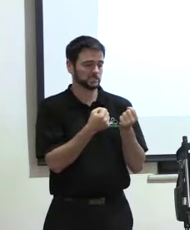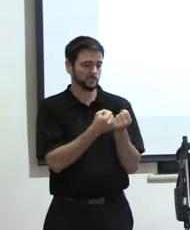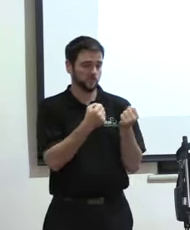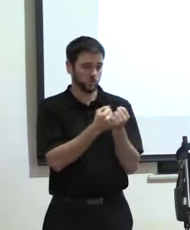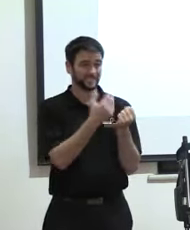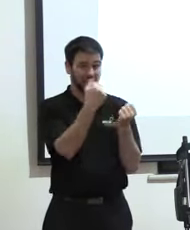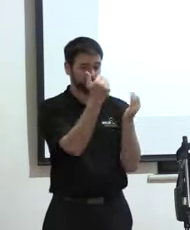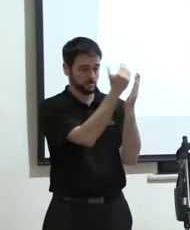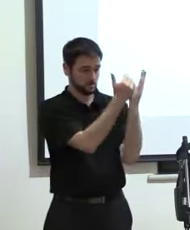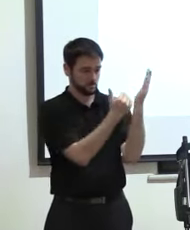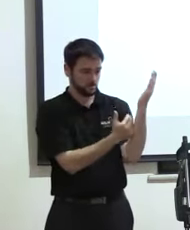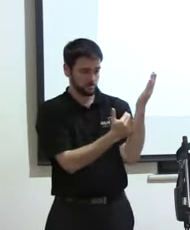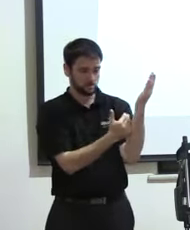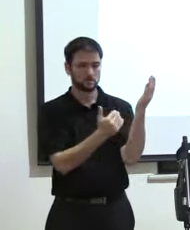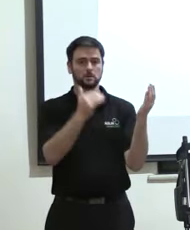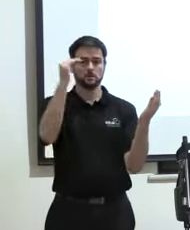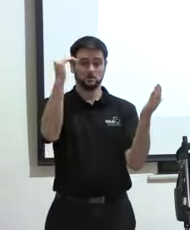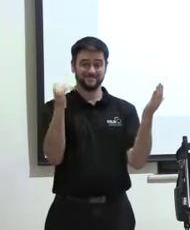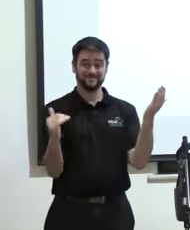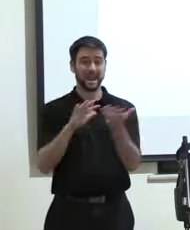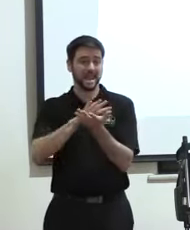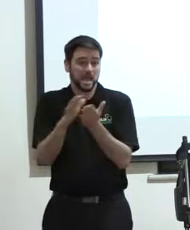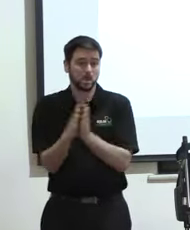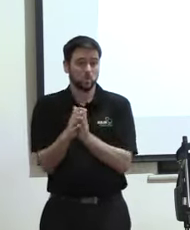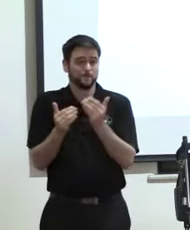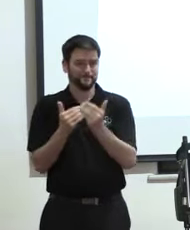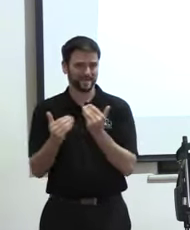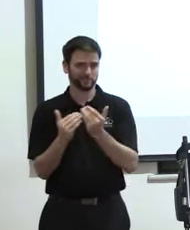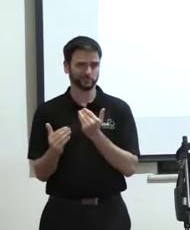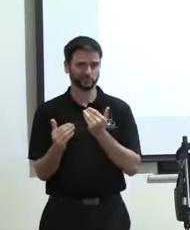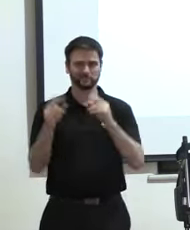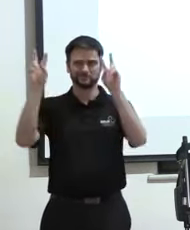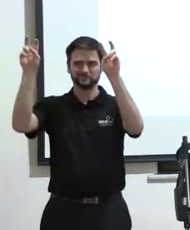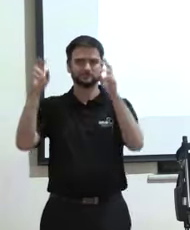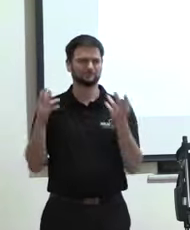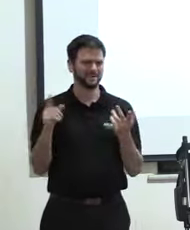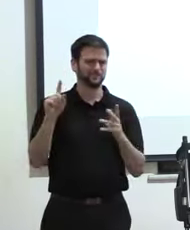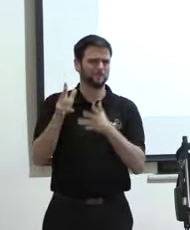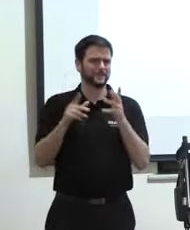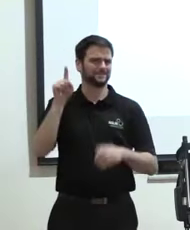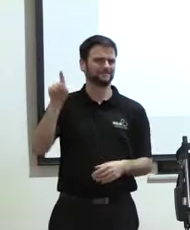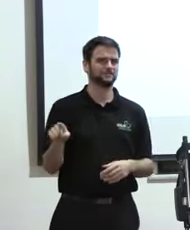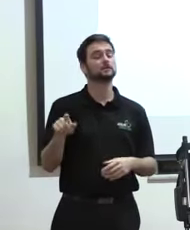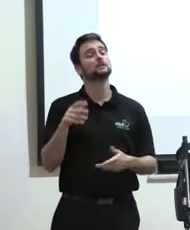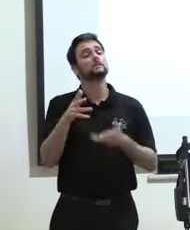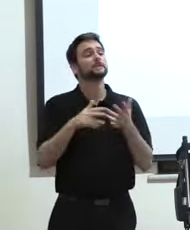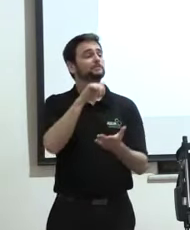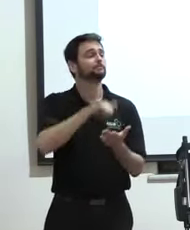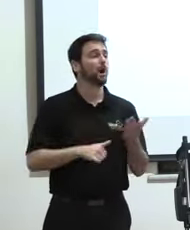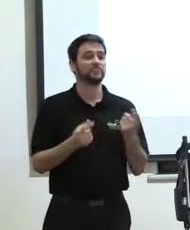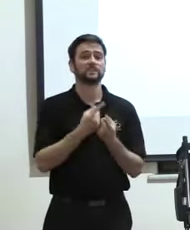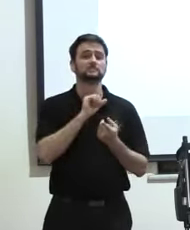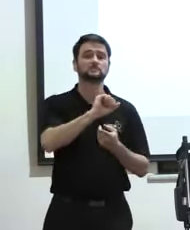be managed. But what does it actually mean? So it means actually purchasing things in your